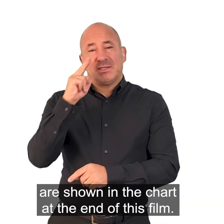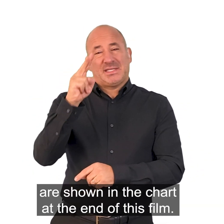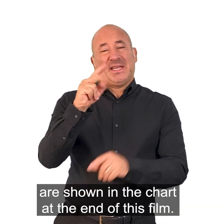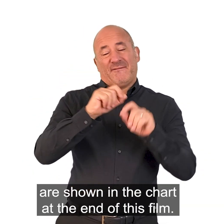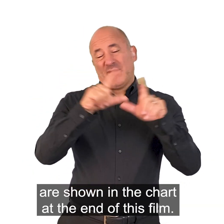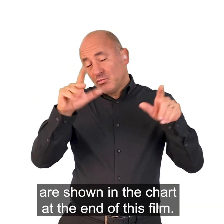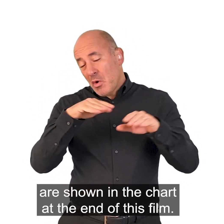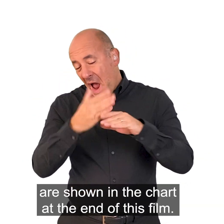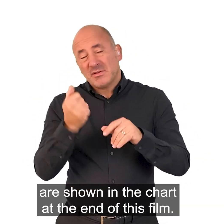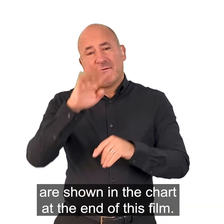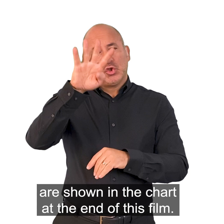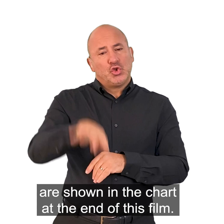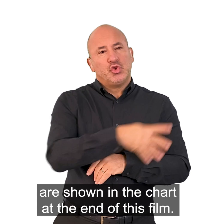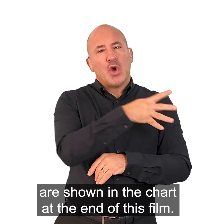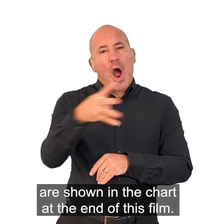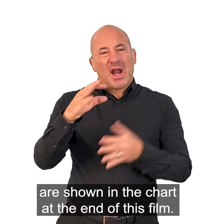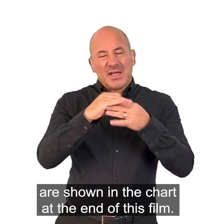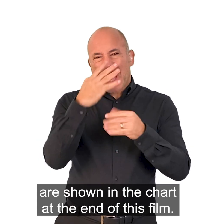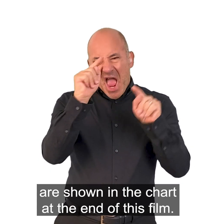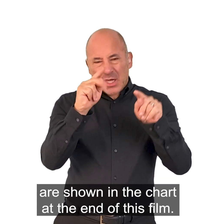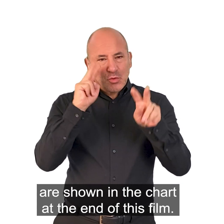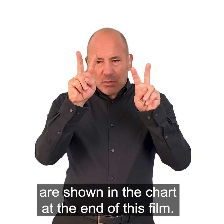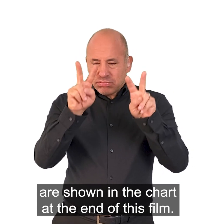are shown in the chart at the end of this film.